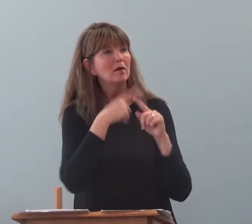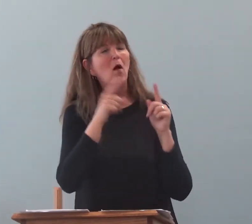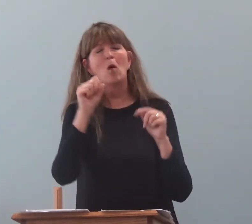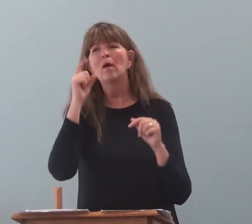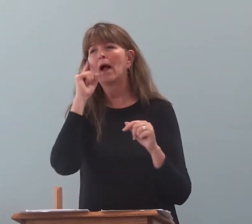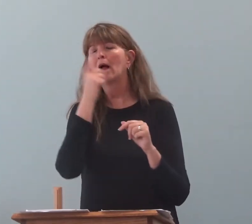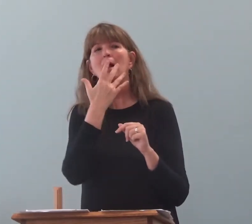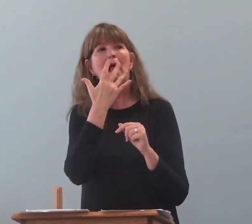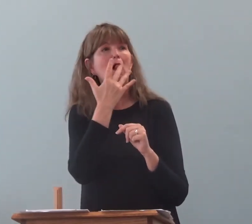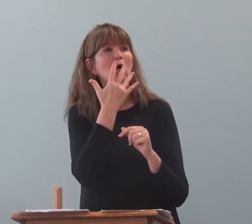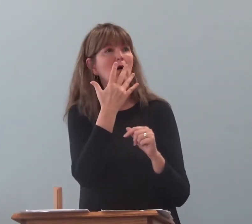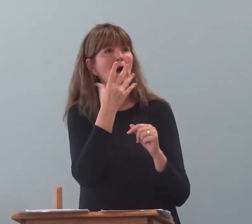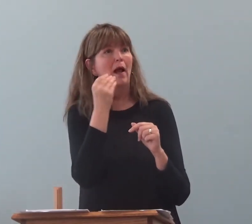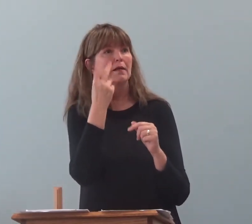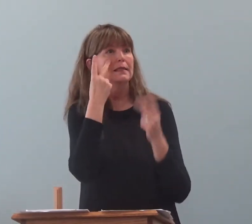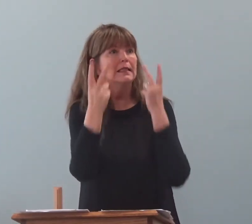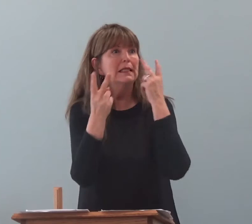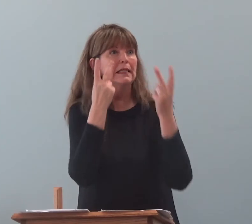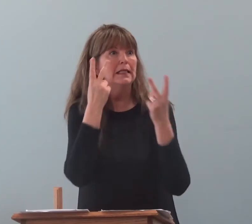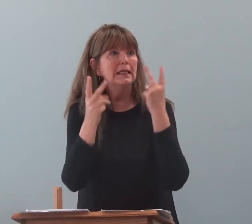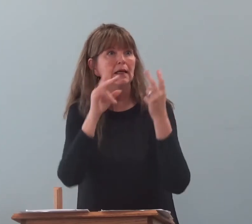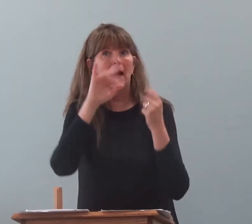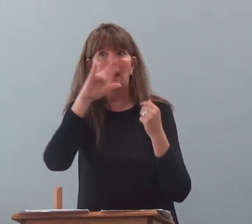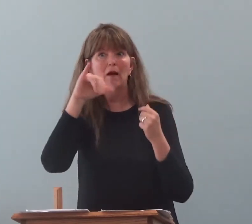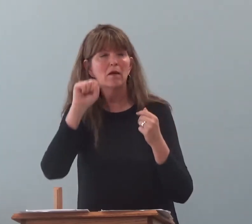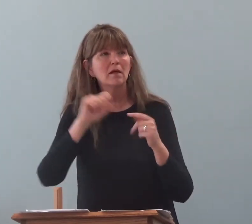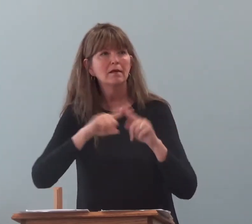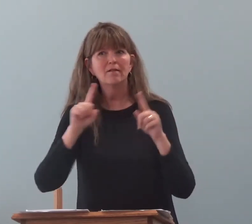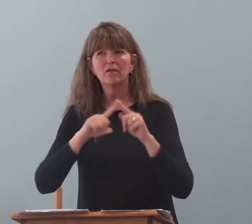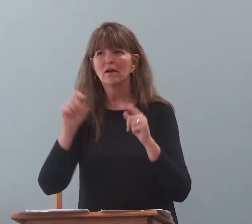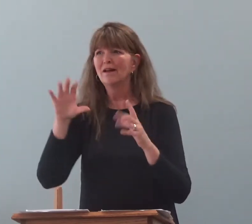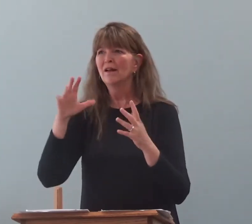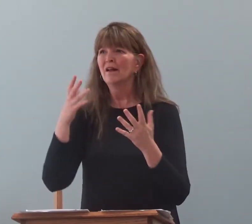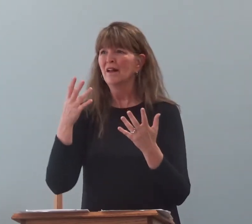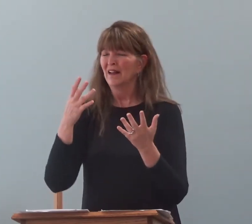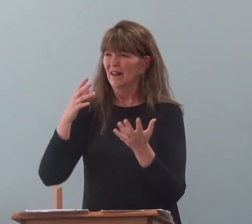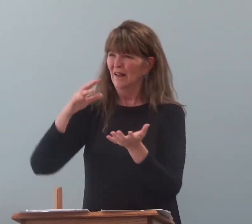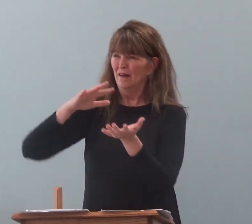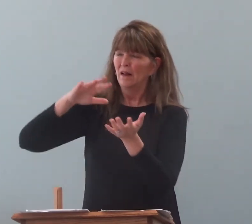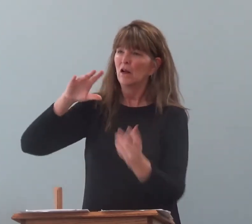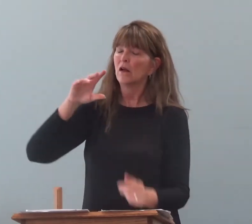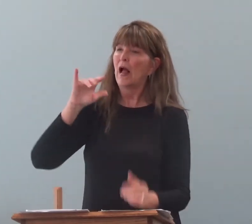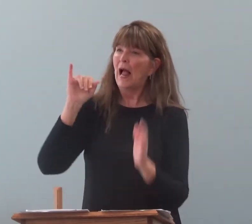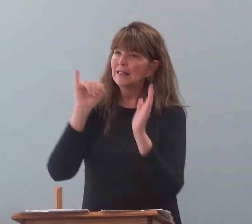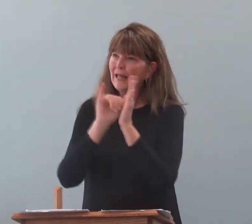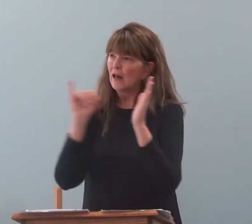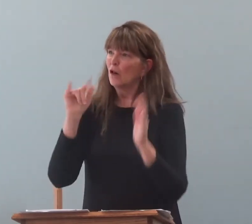eye images are unique. Our irises are all different.